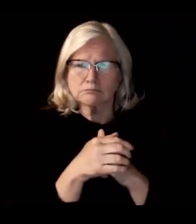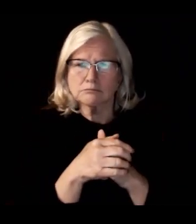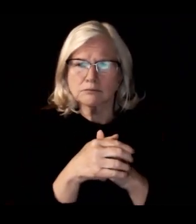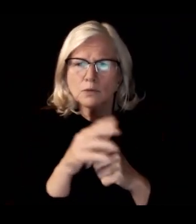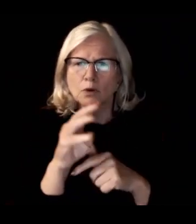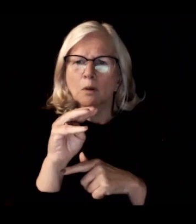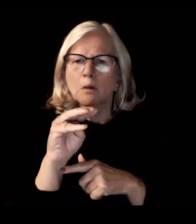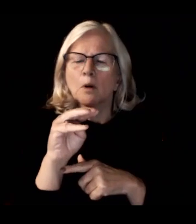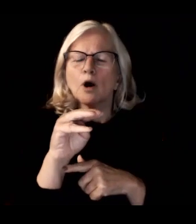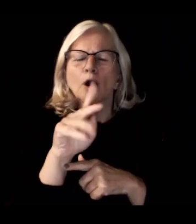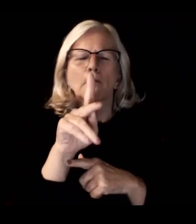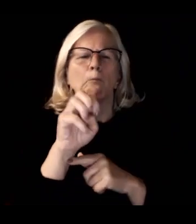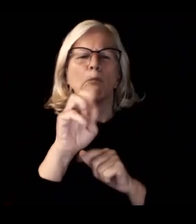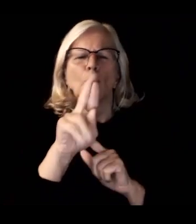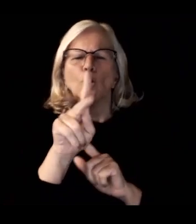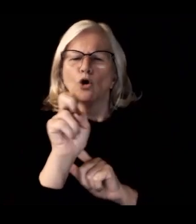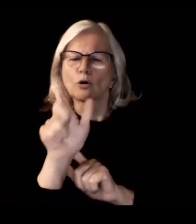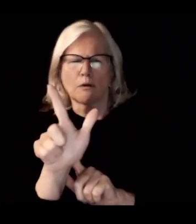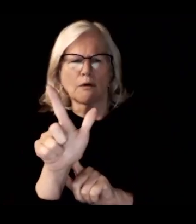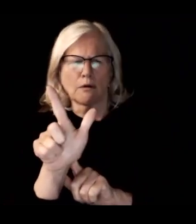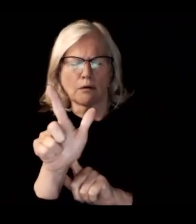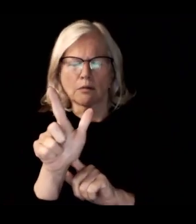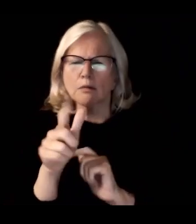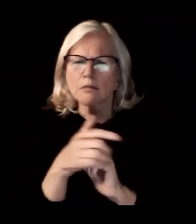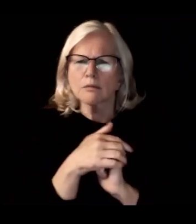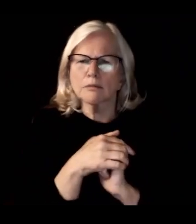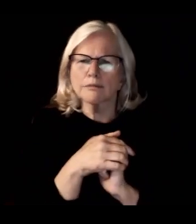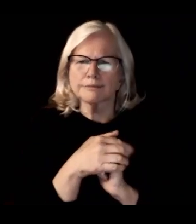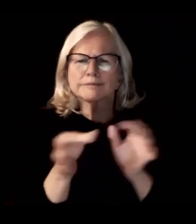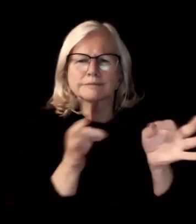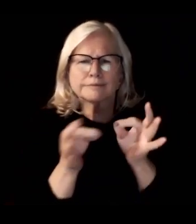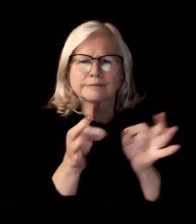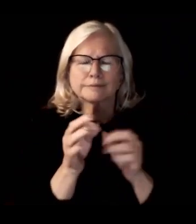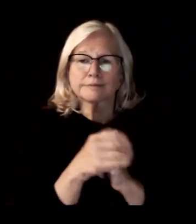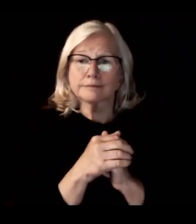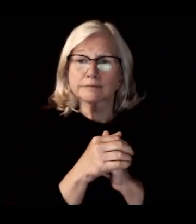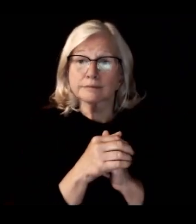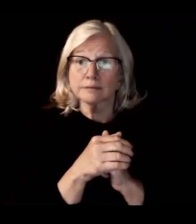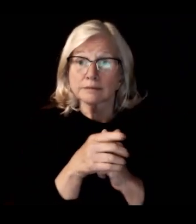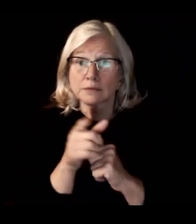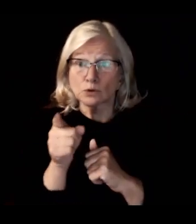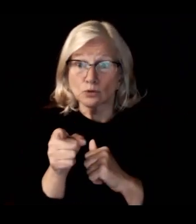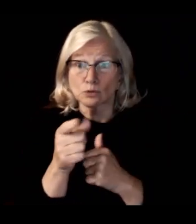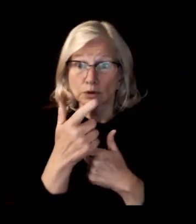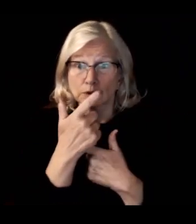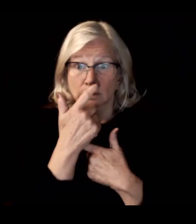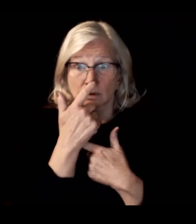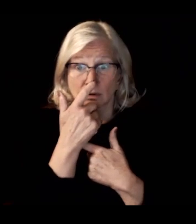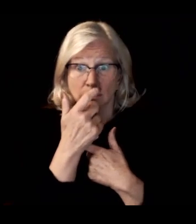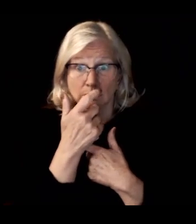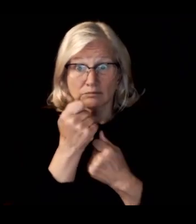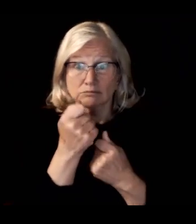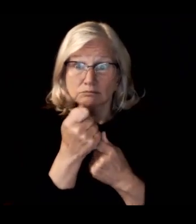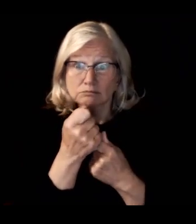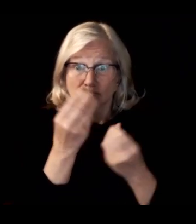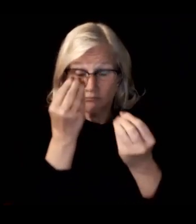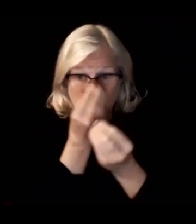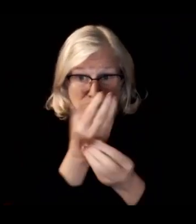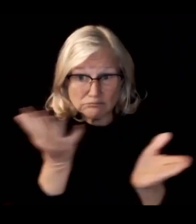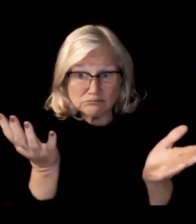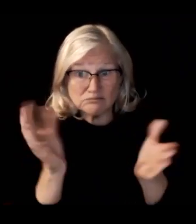more points. If you are interested in the essential caregiver guidance, I encourage you to visit the Minnesota Department of